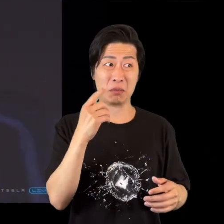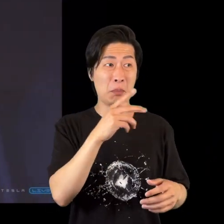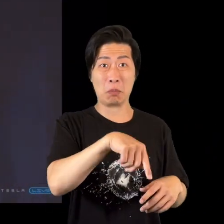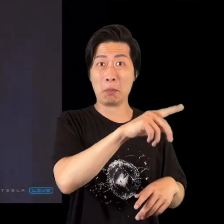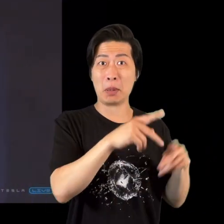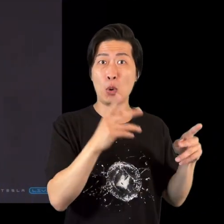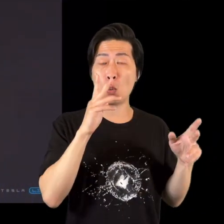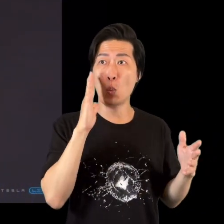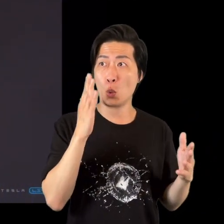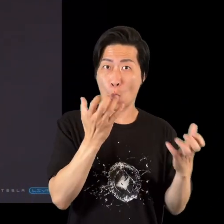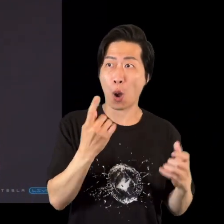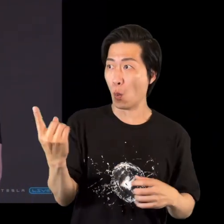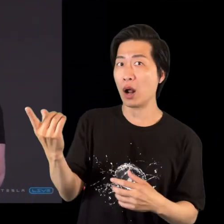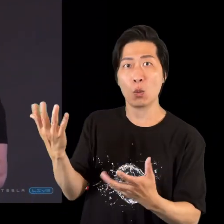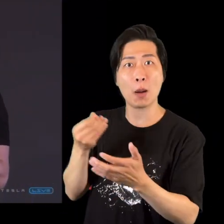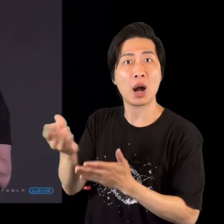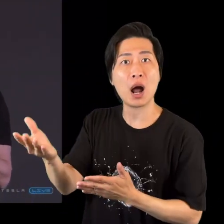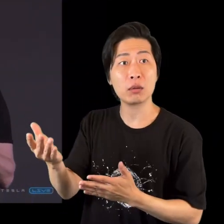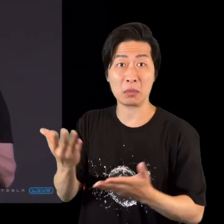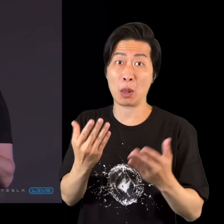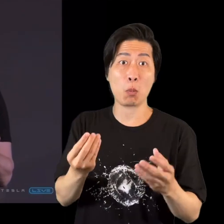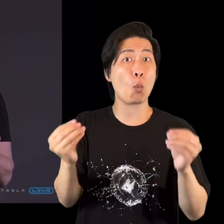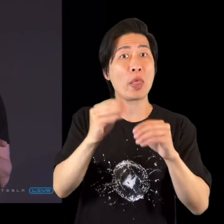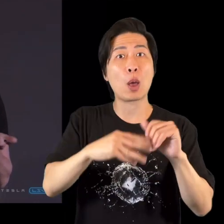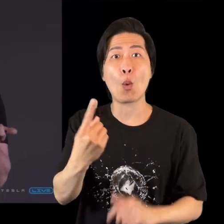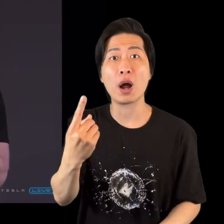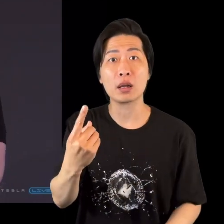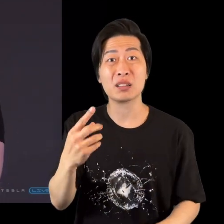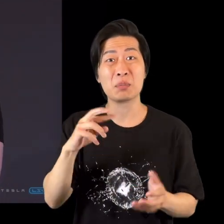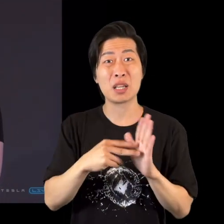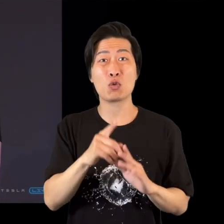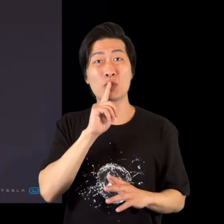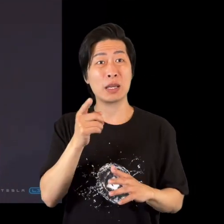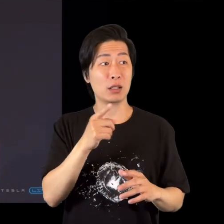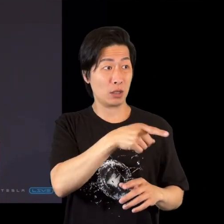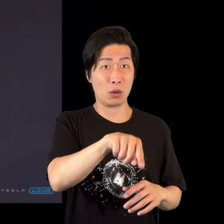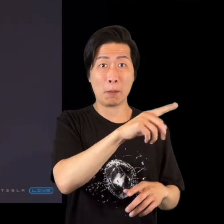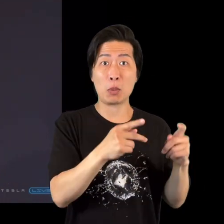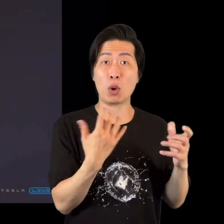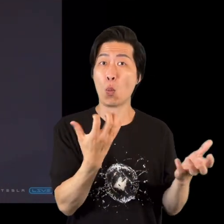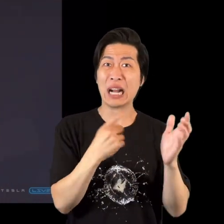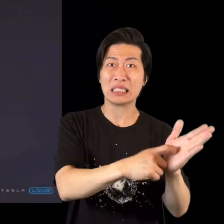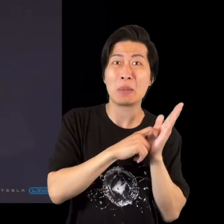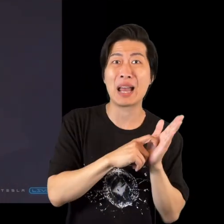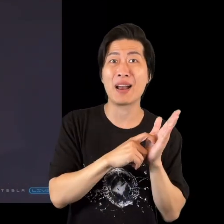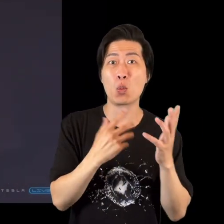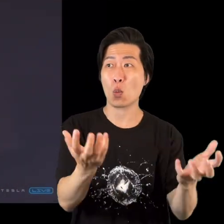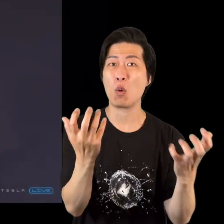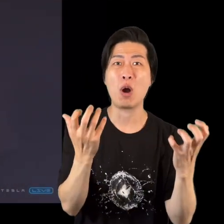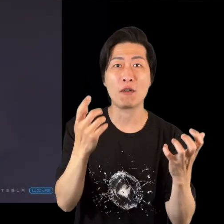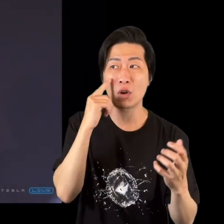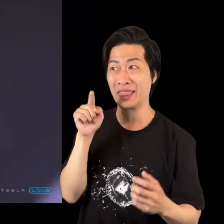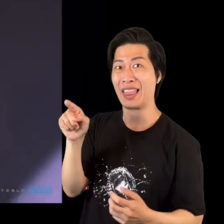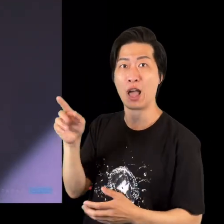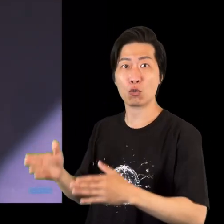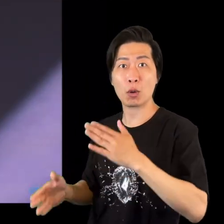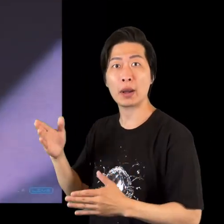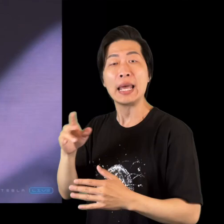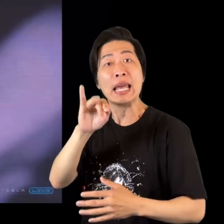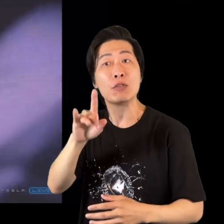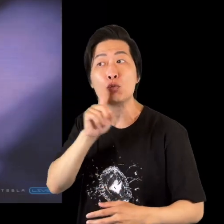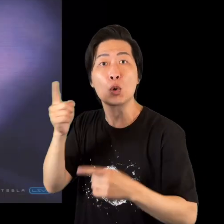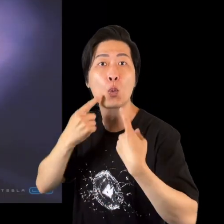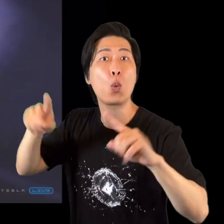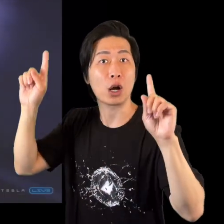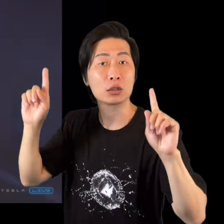think basically everyone would want one. And maybe people would want more than one, which means the actual